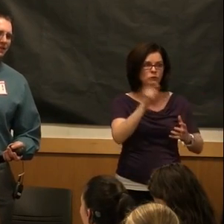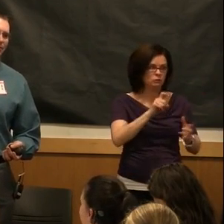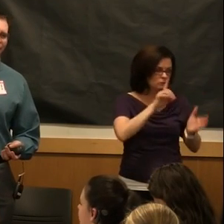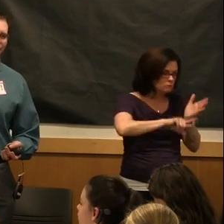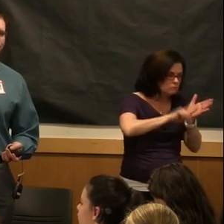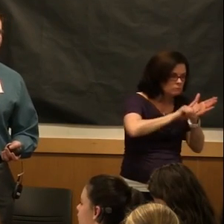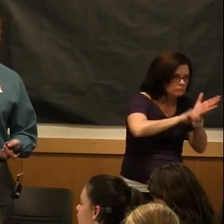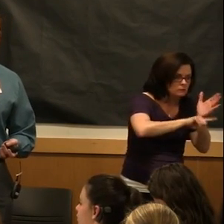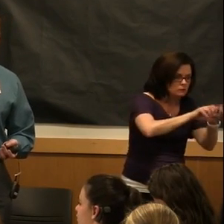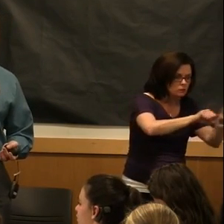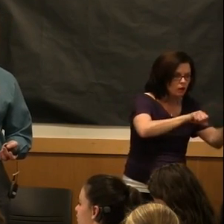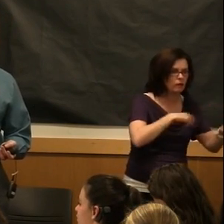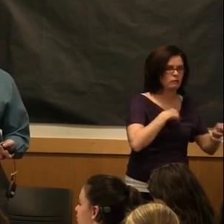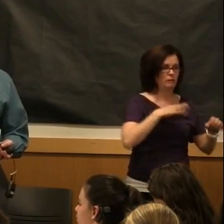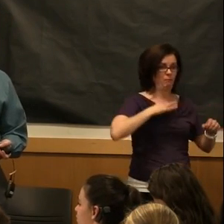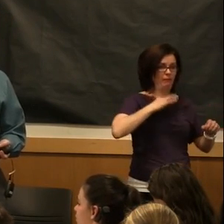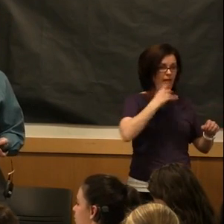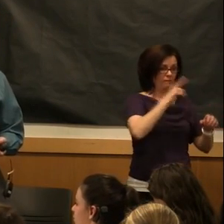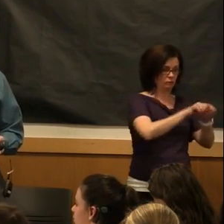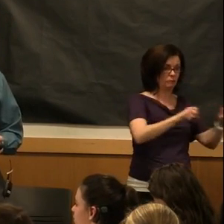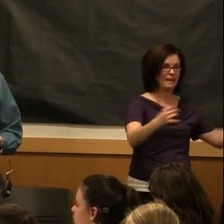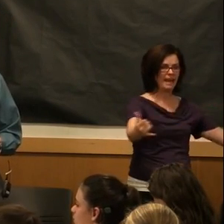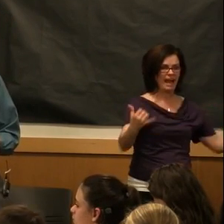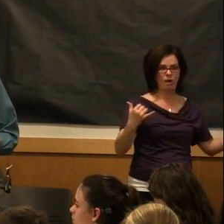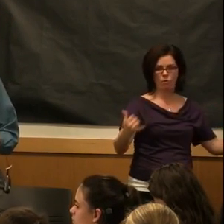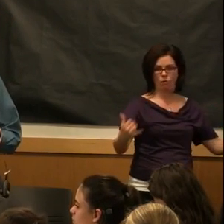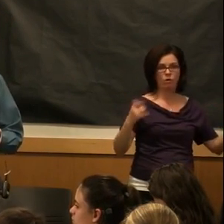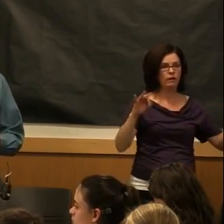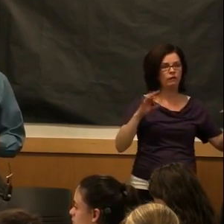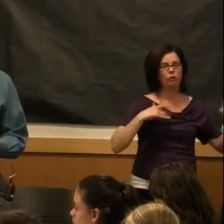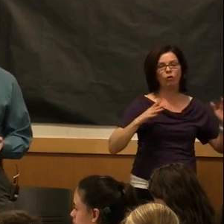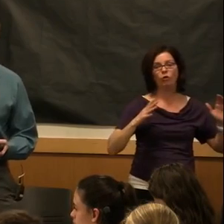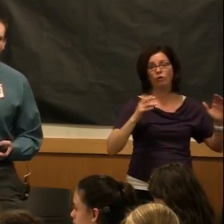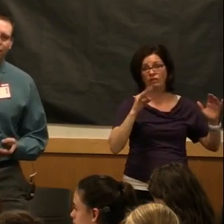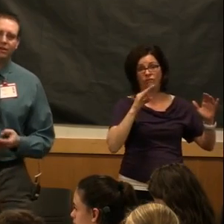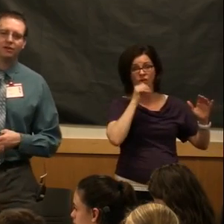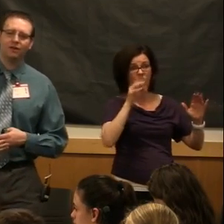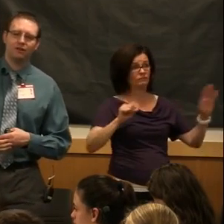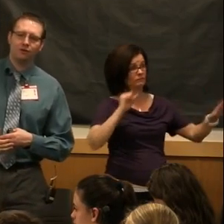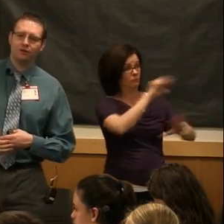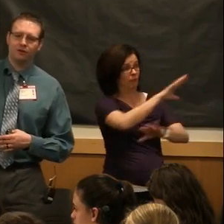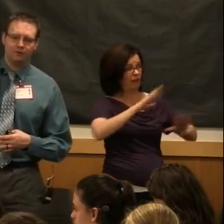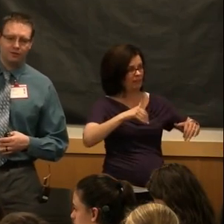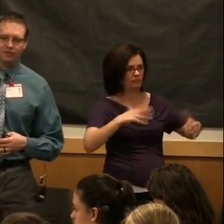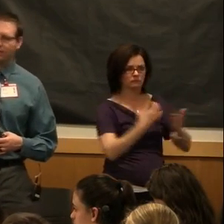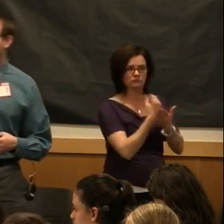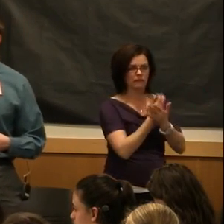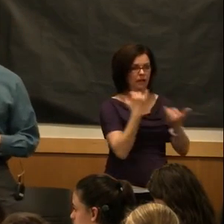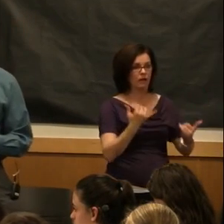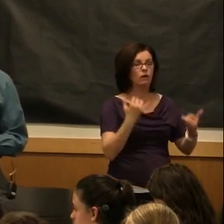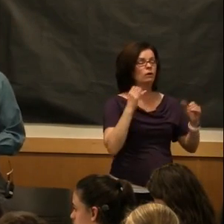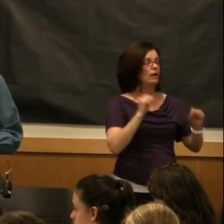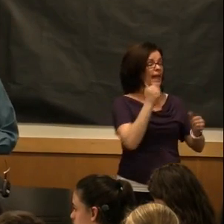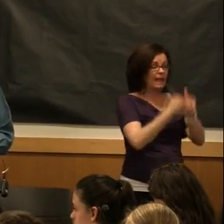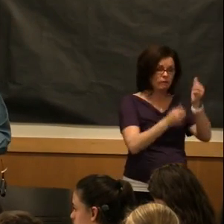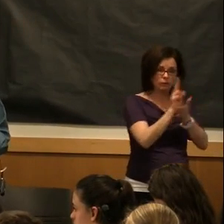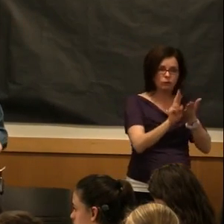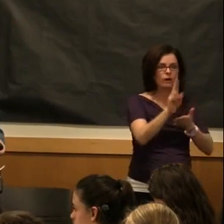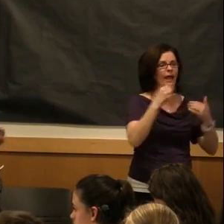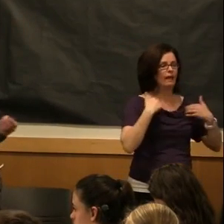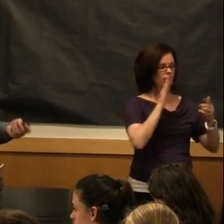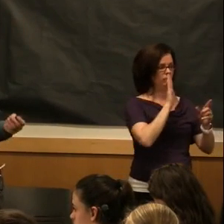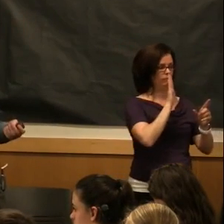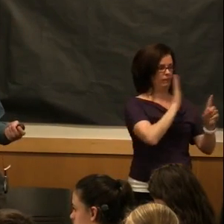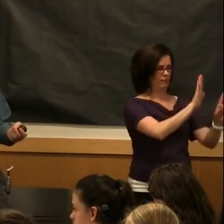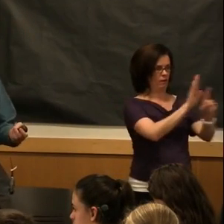scholarships and applying for scholarships right now if you haven't done so already. You can do it through universities. Every university has